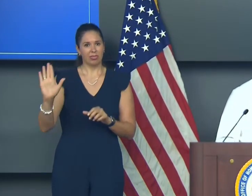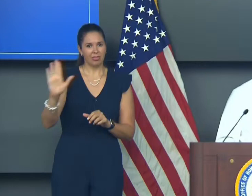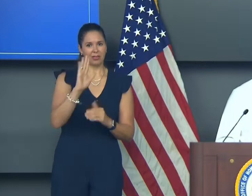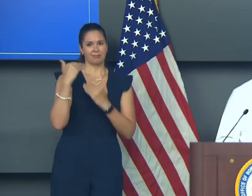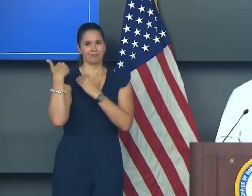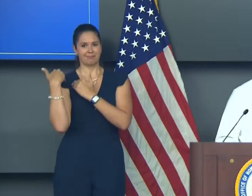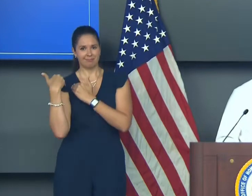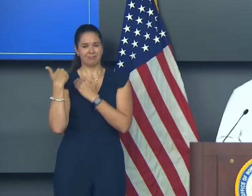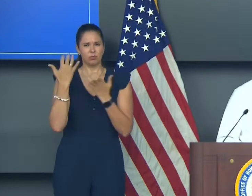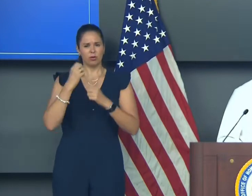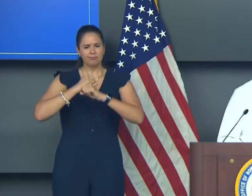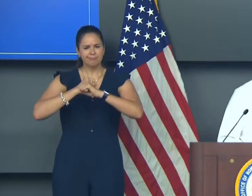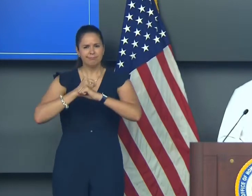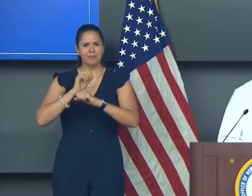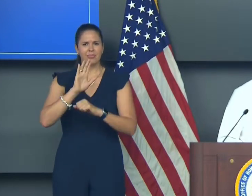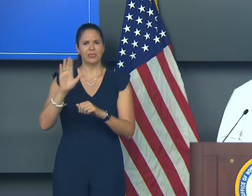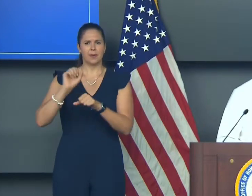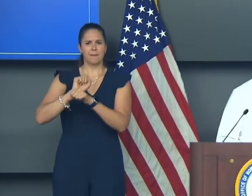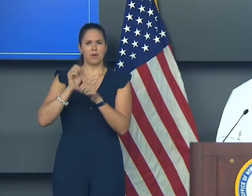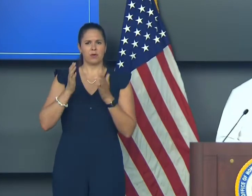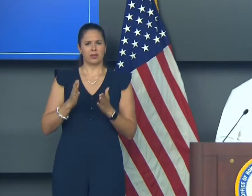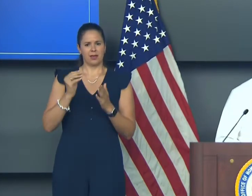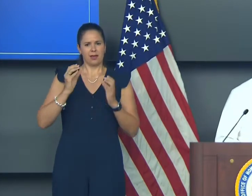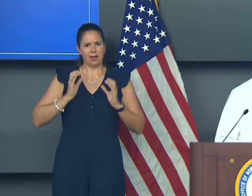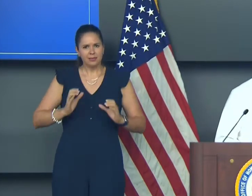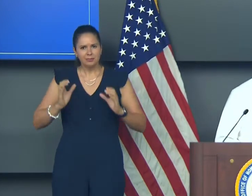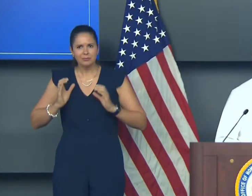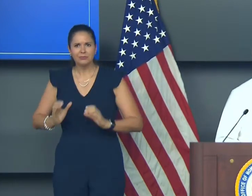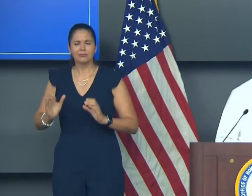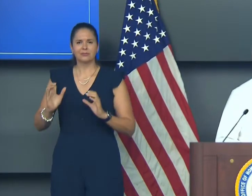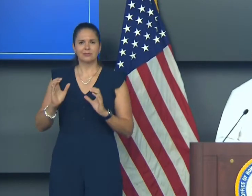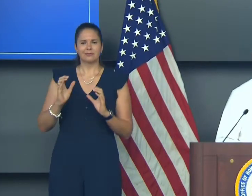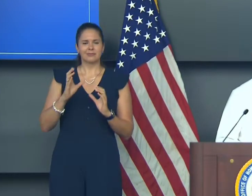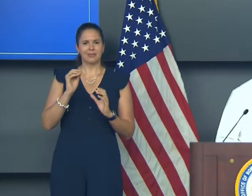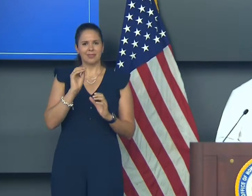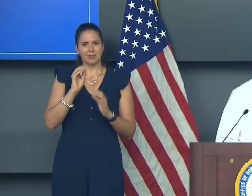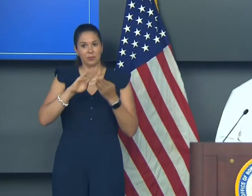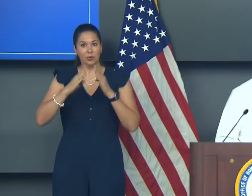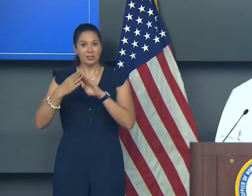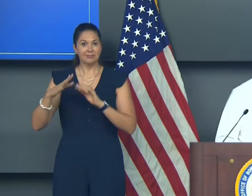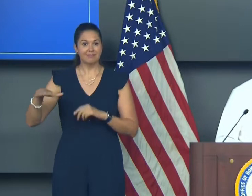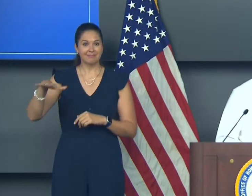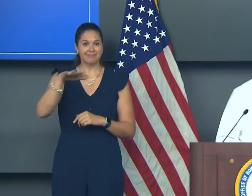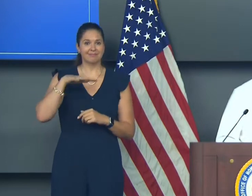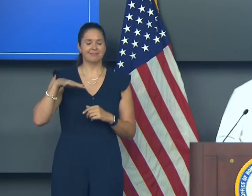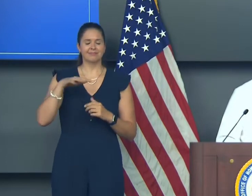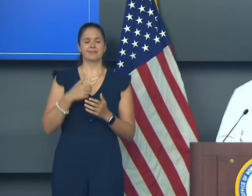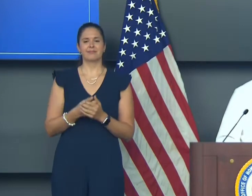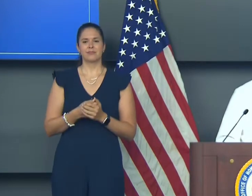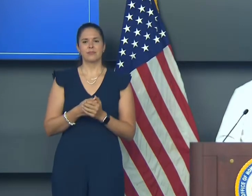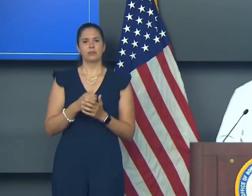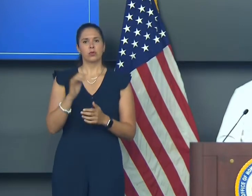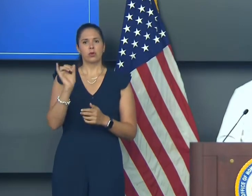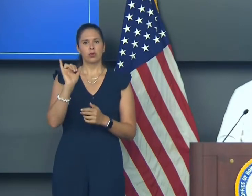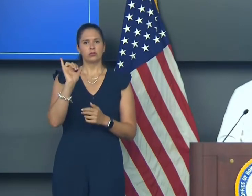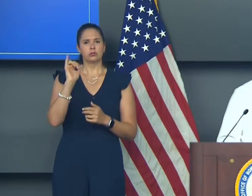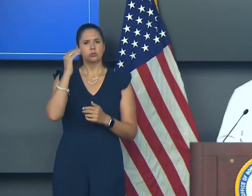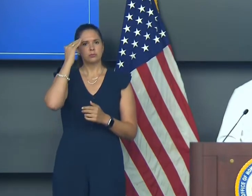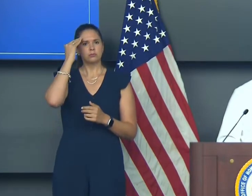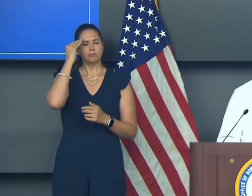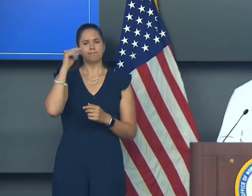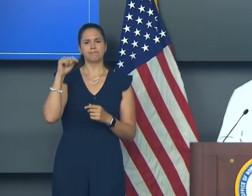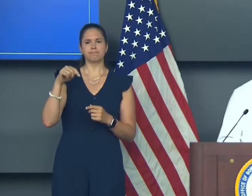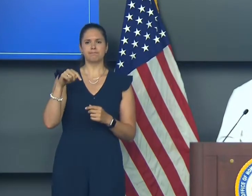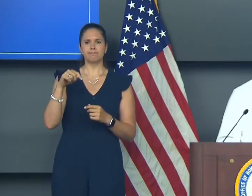want to protect their employees and their customers and their communities. And they also know that